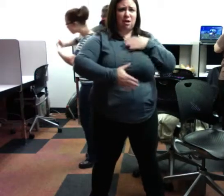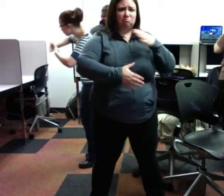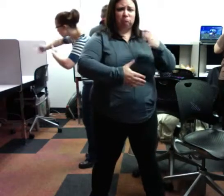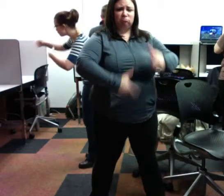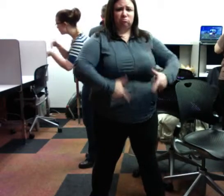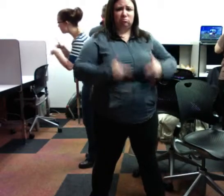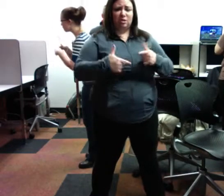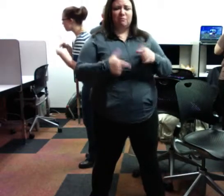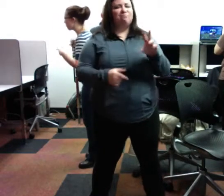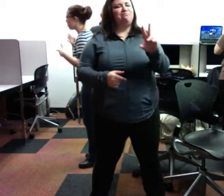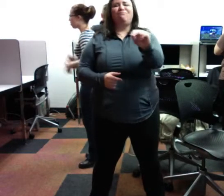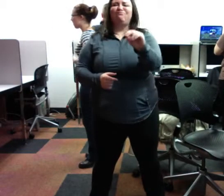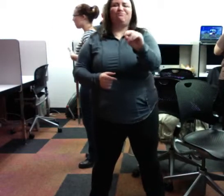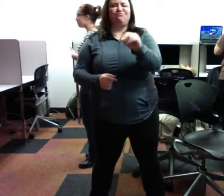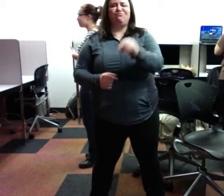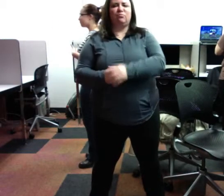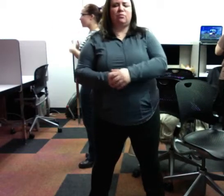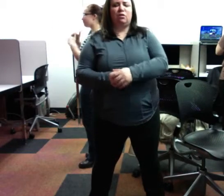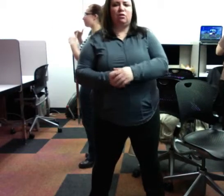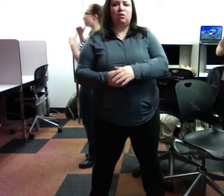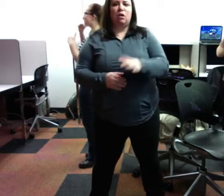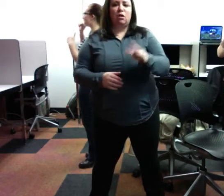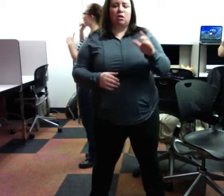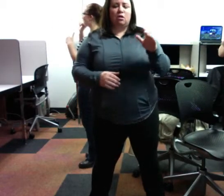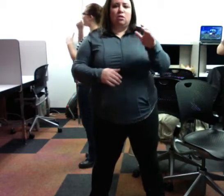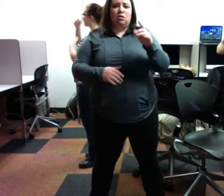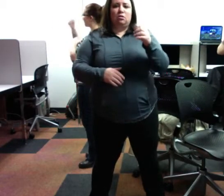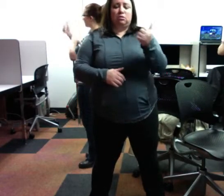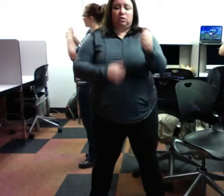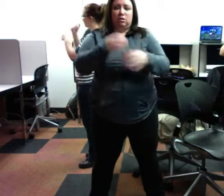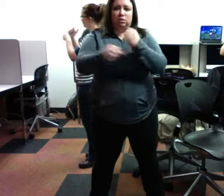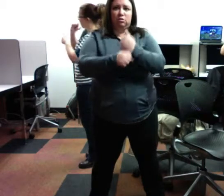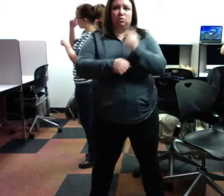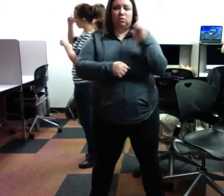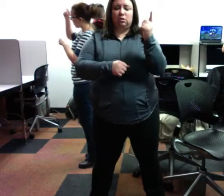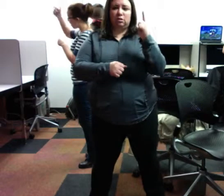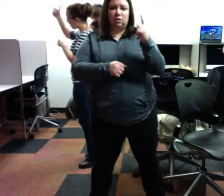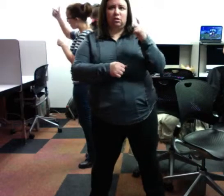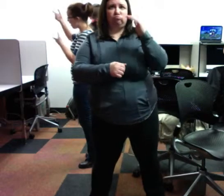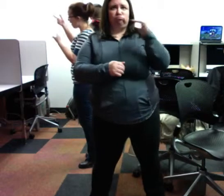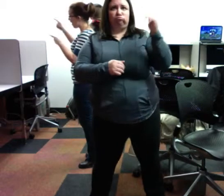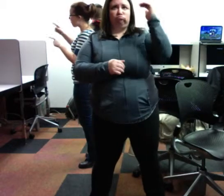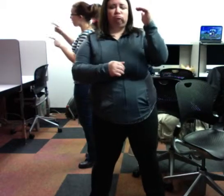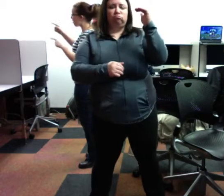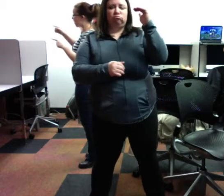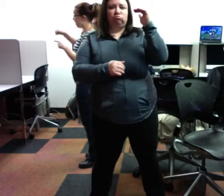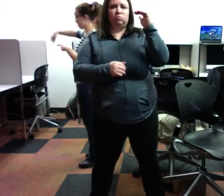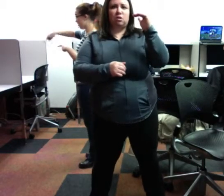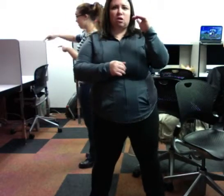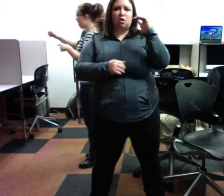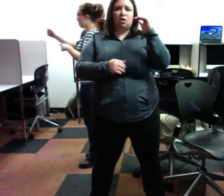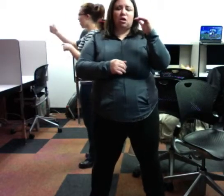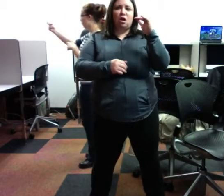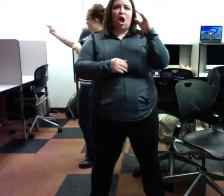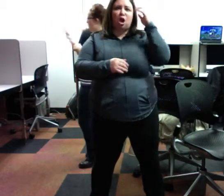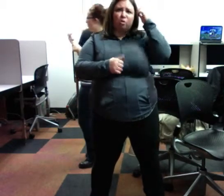later, when we were designing the first Macintosh computer, it all came back to me. And we designed it all into the Mac. It was